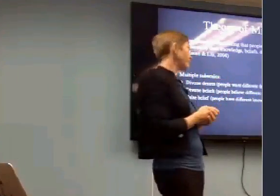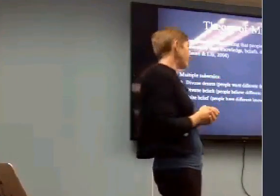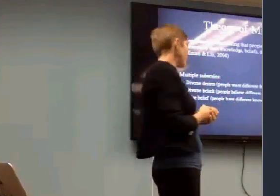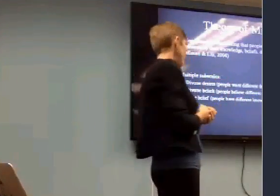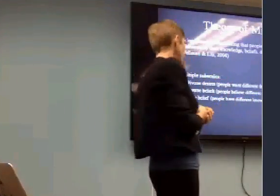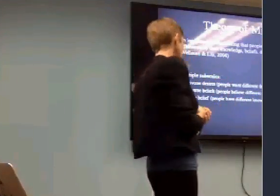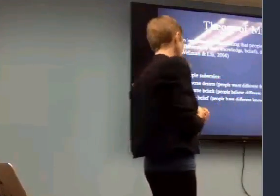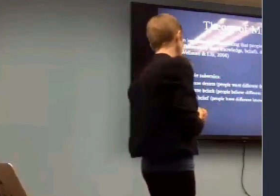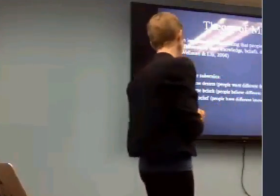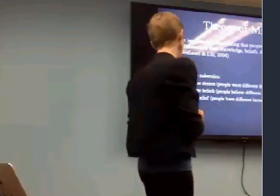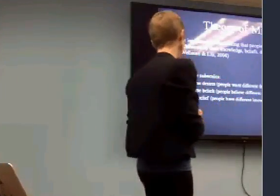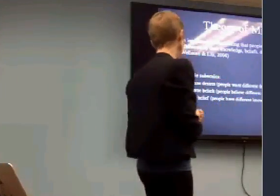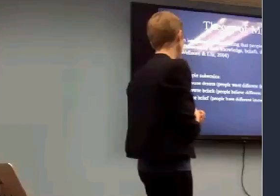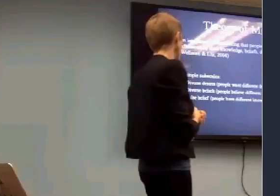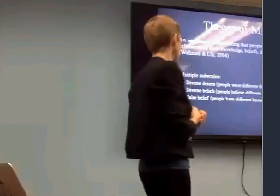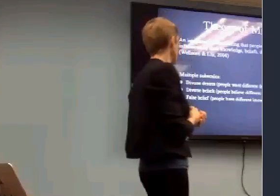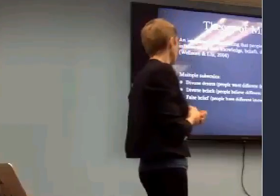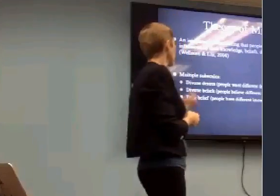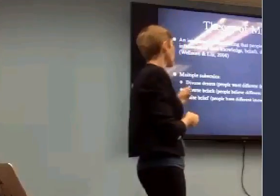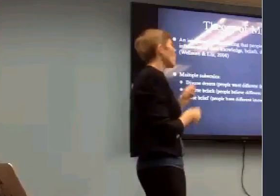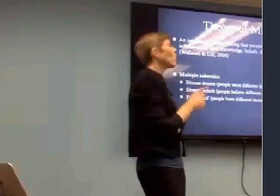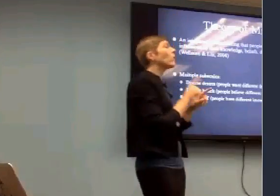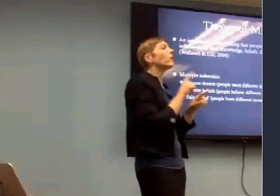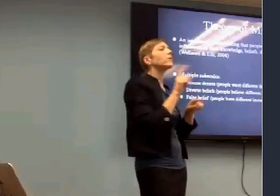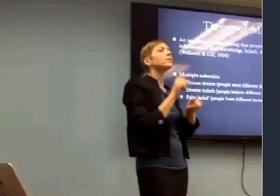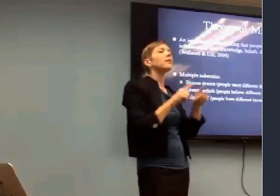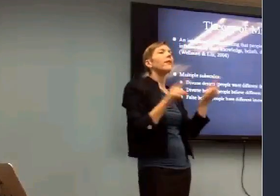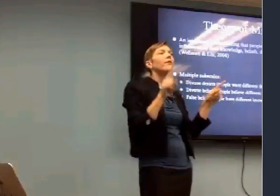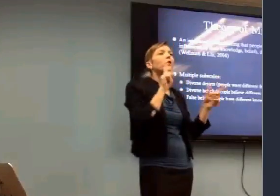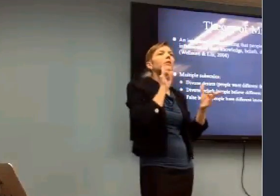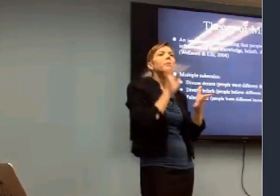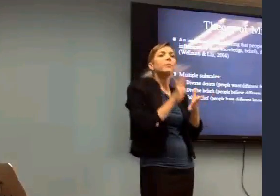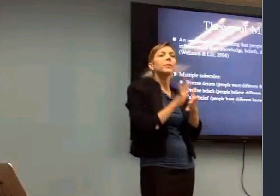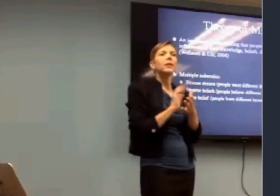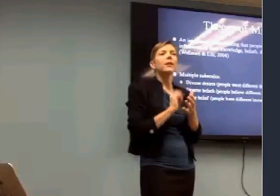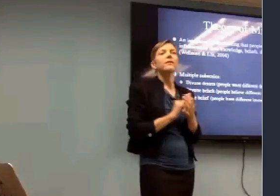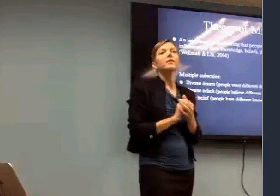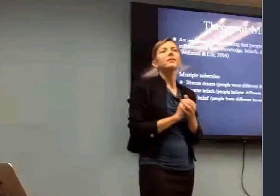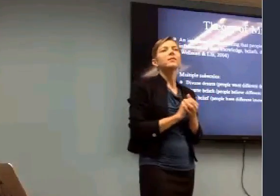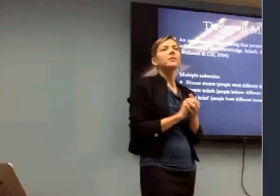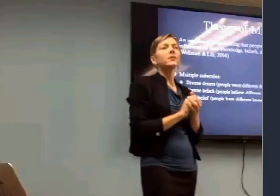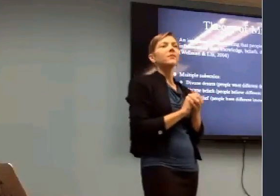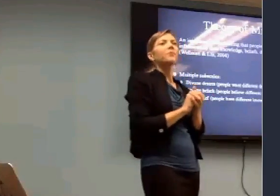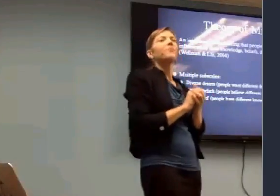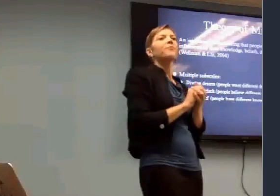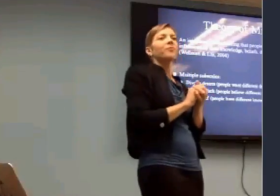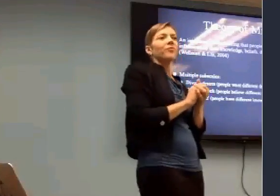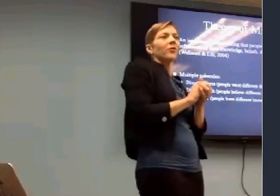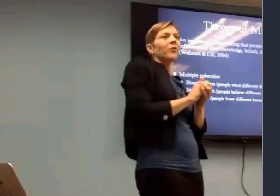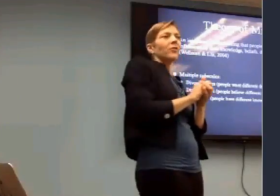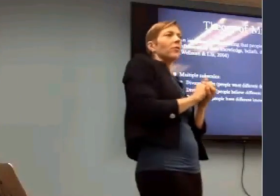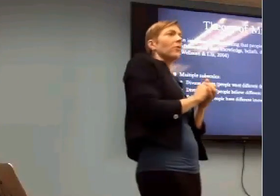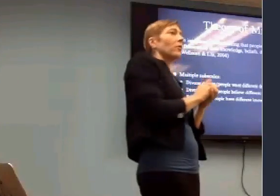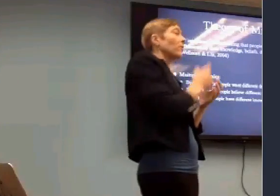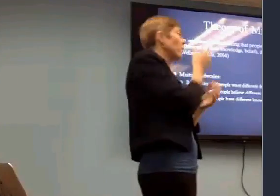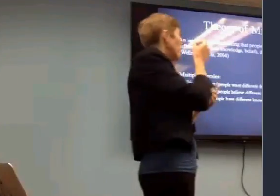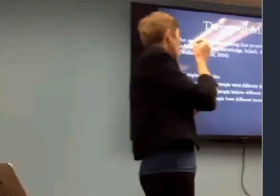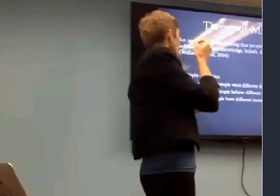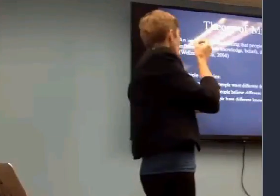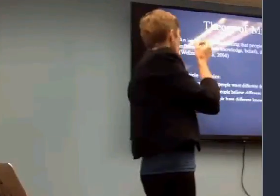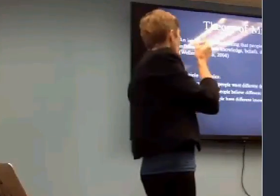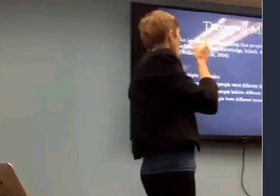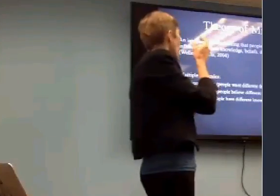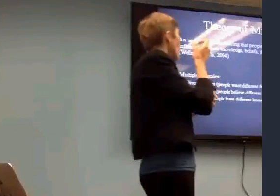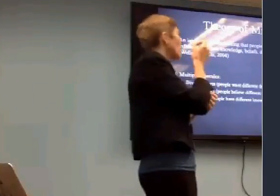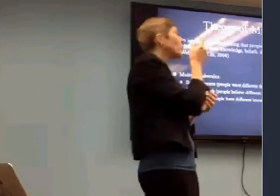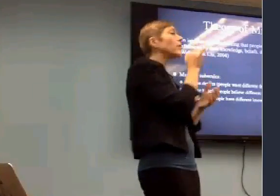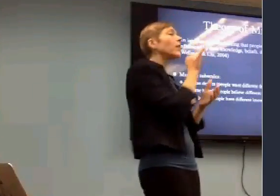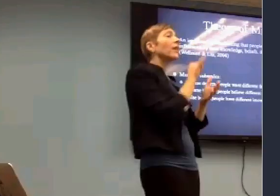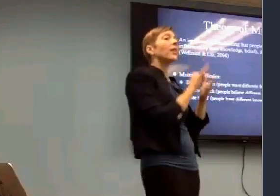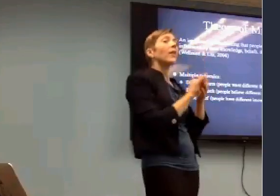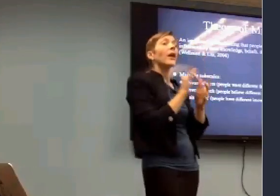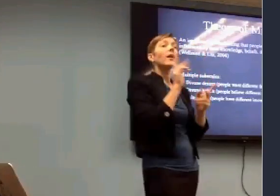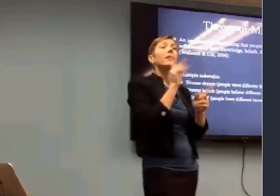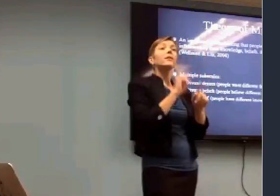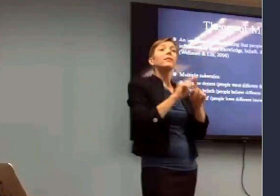want apples like I do. They have different desires. Secondly, you see diverse beliefs.